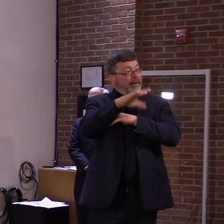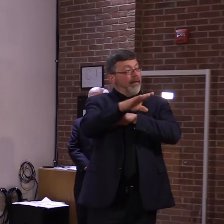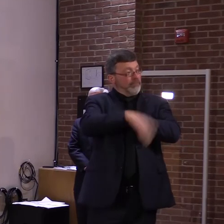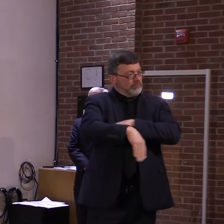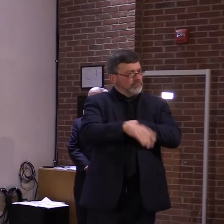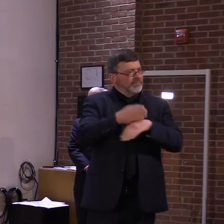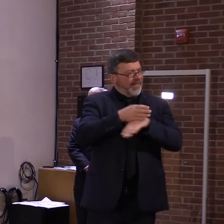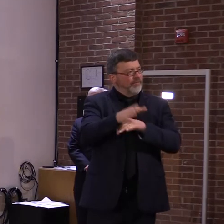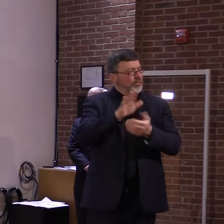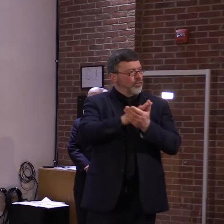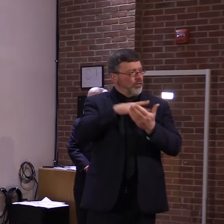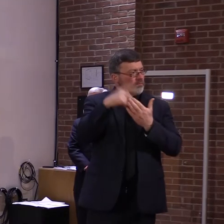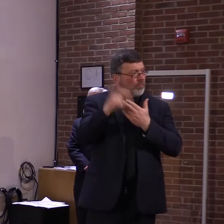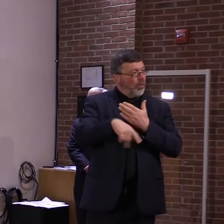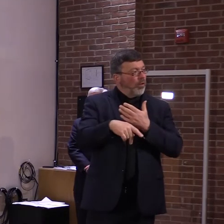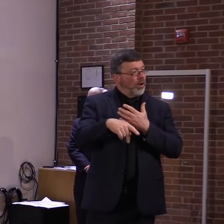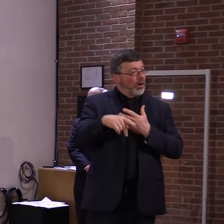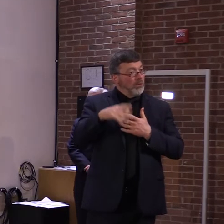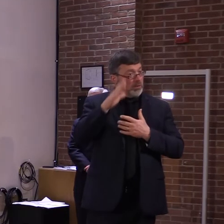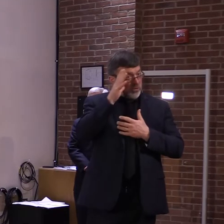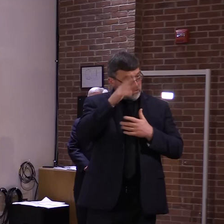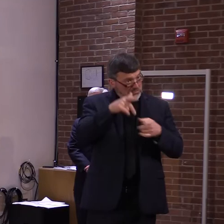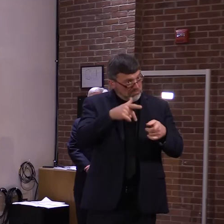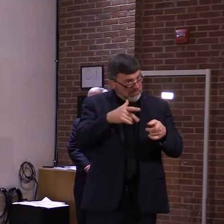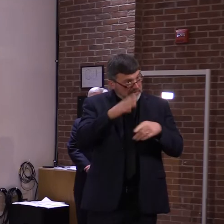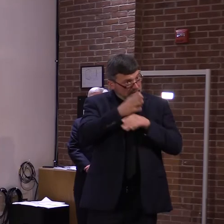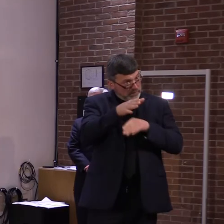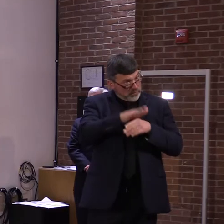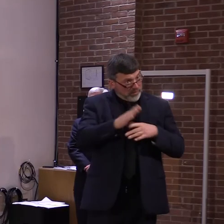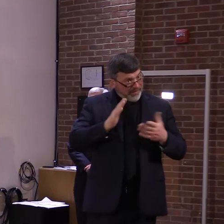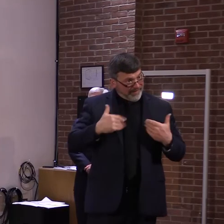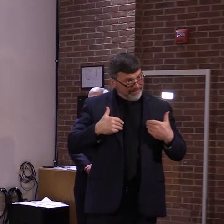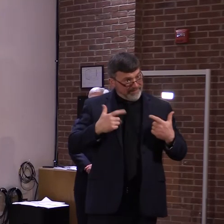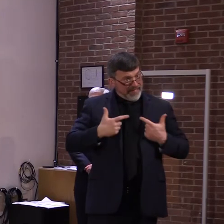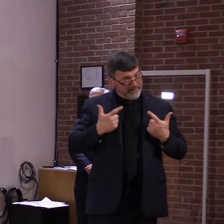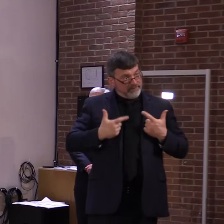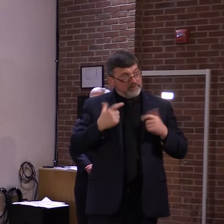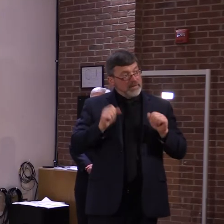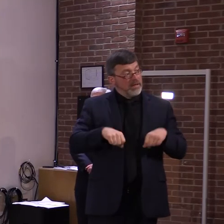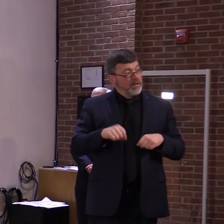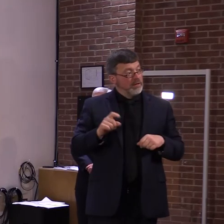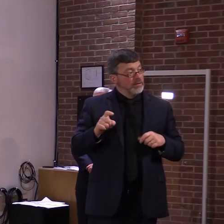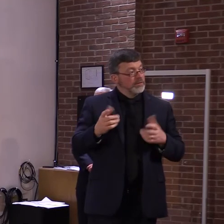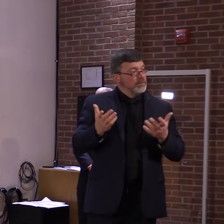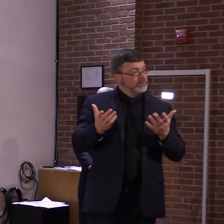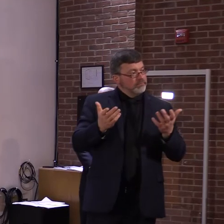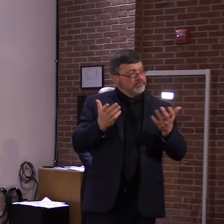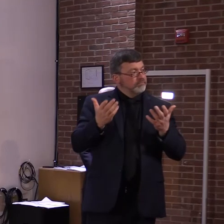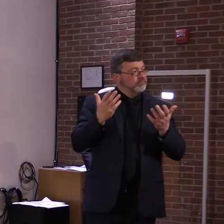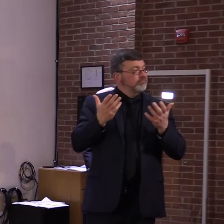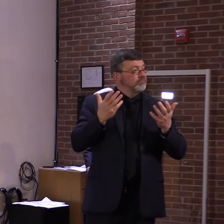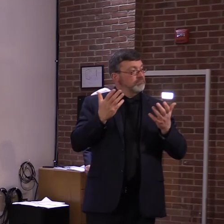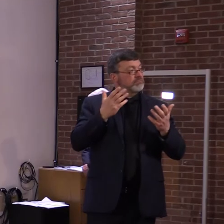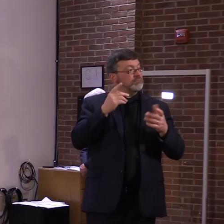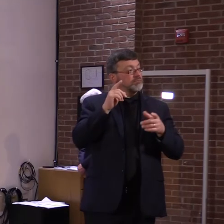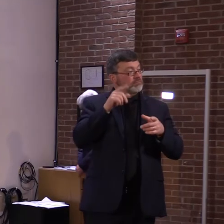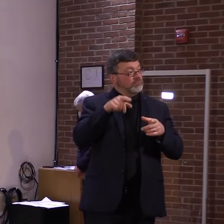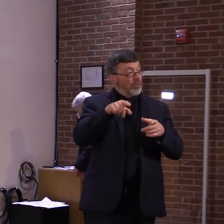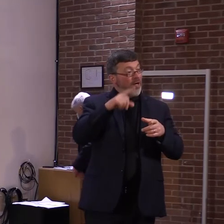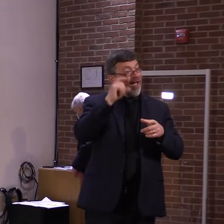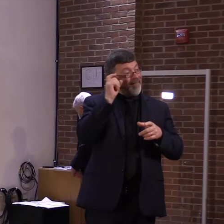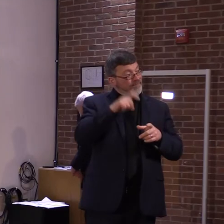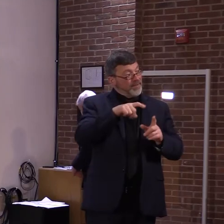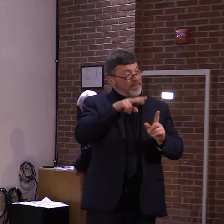be opportunities for groups to seek funding to help their program? Yes, it is also